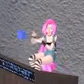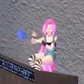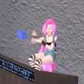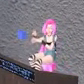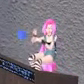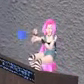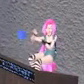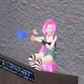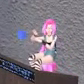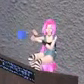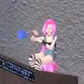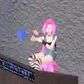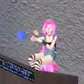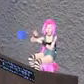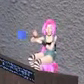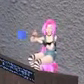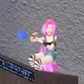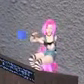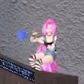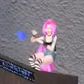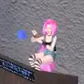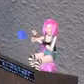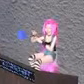Green Sunshine, Autocat,